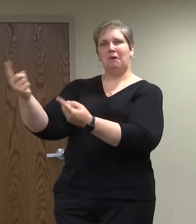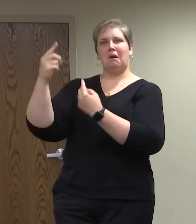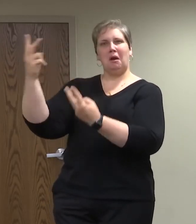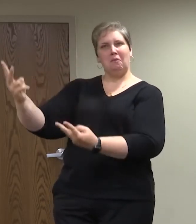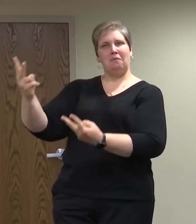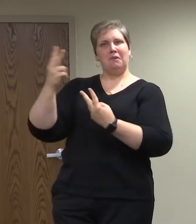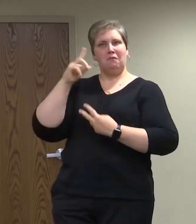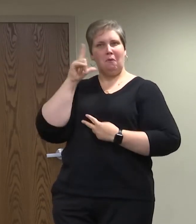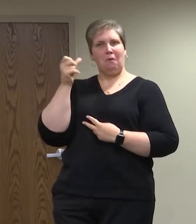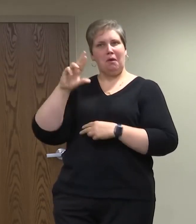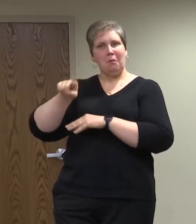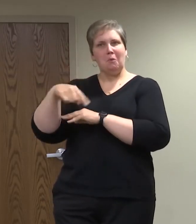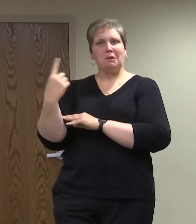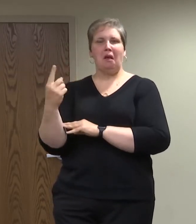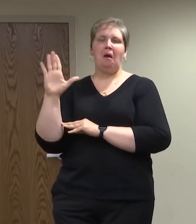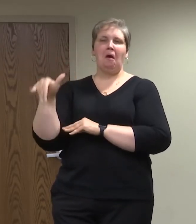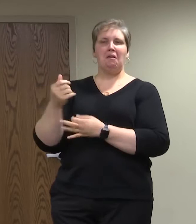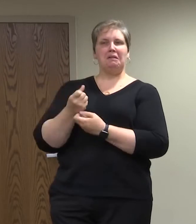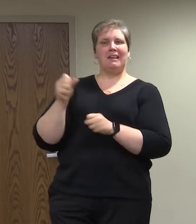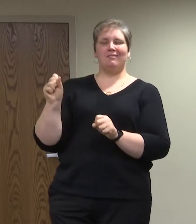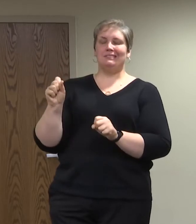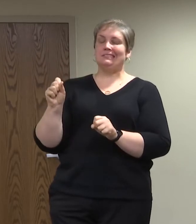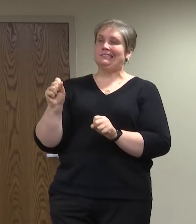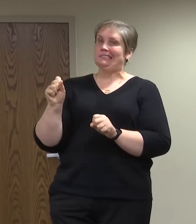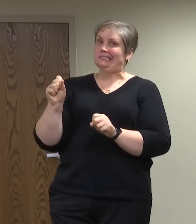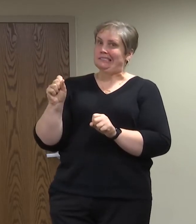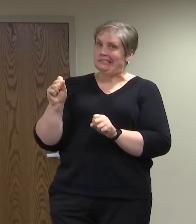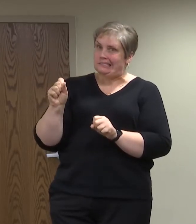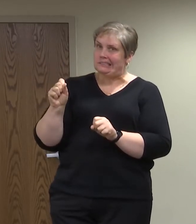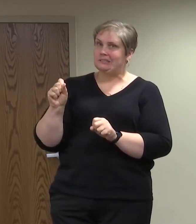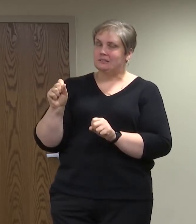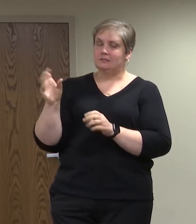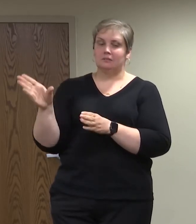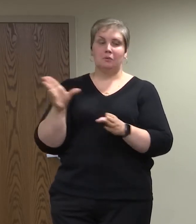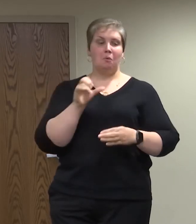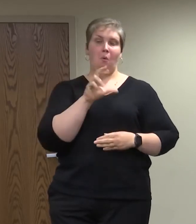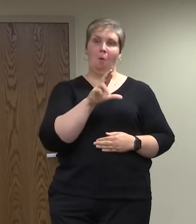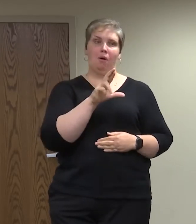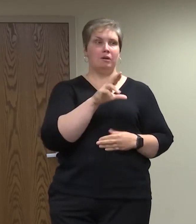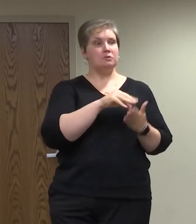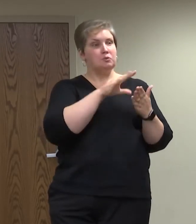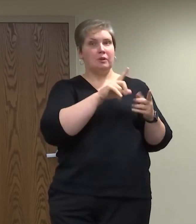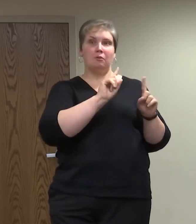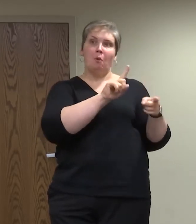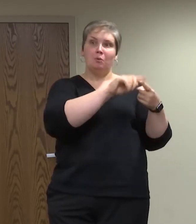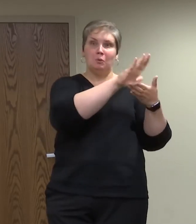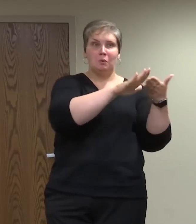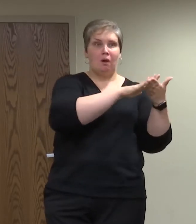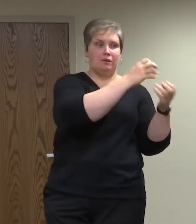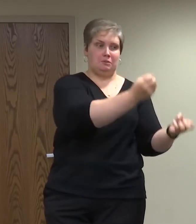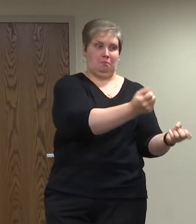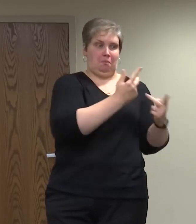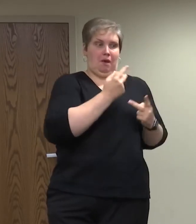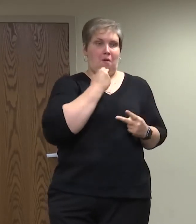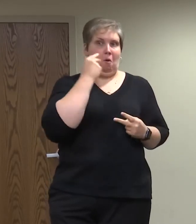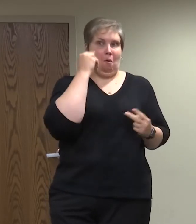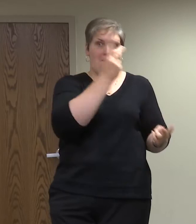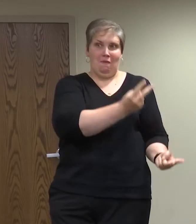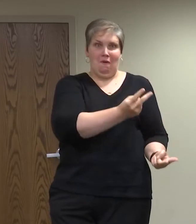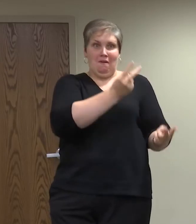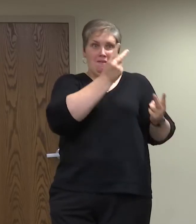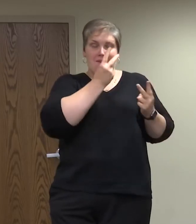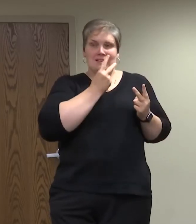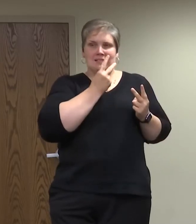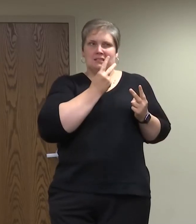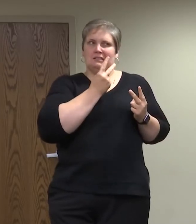weekend. College kids returning, we talked about that. And that exposes the students in the younger grades who then go into the classroom,